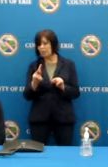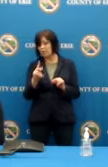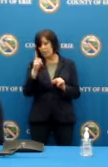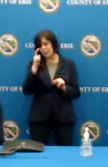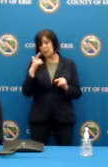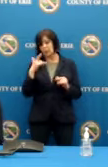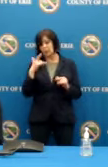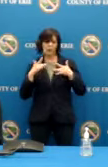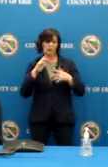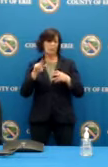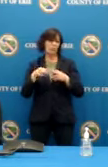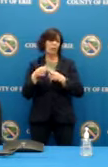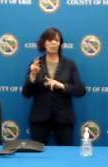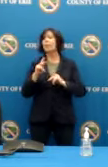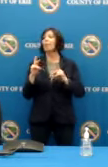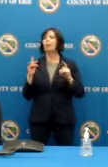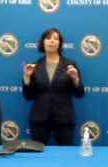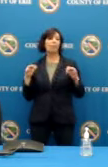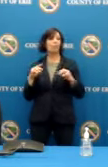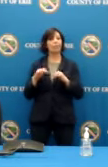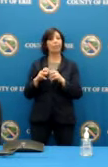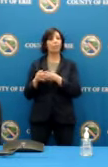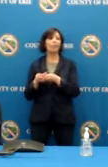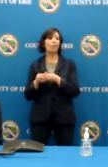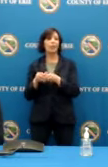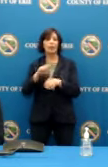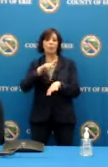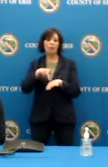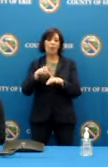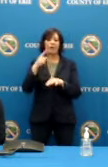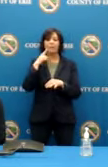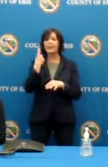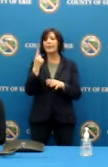people potentially gathering in parks to do Easter